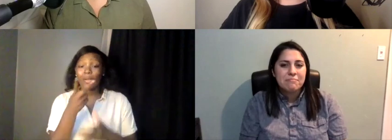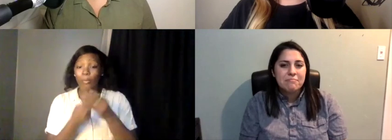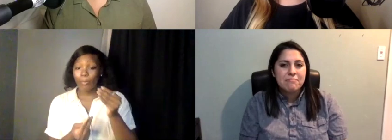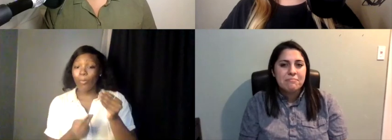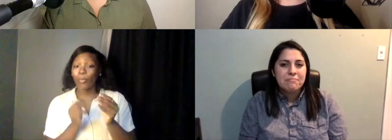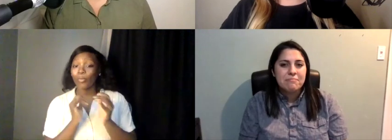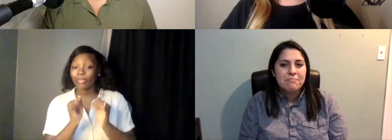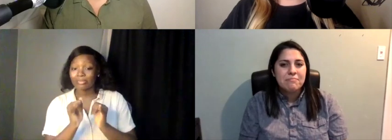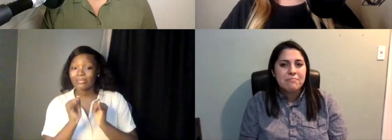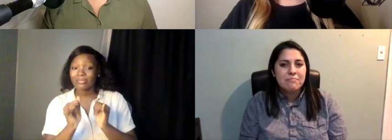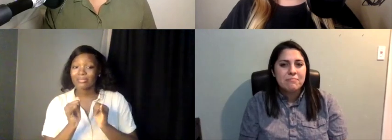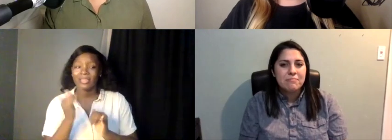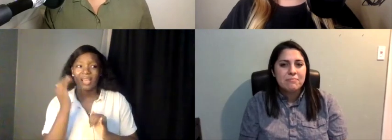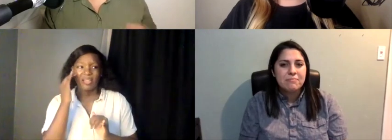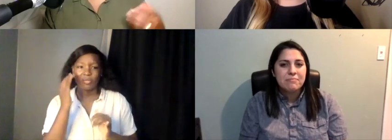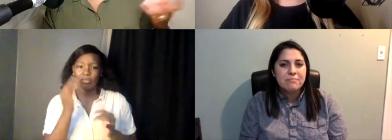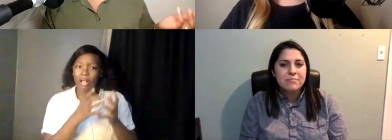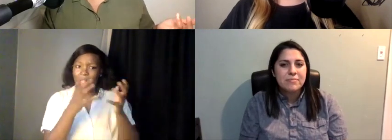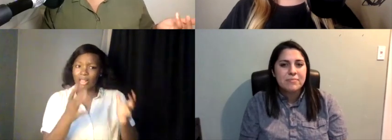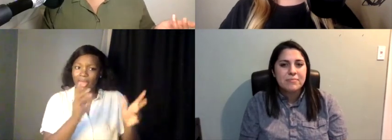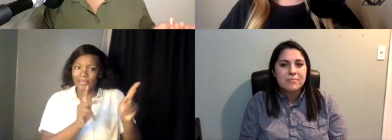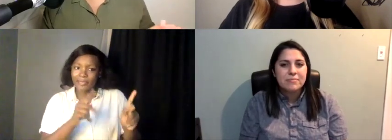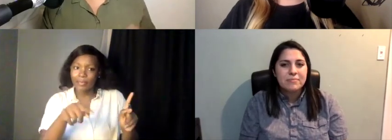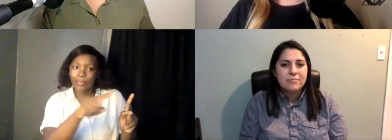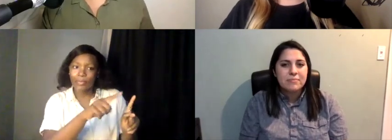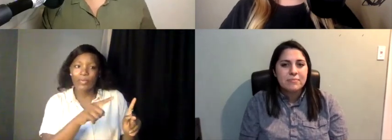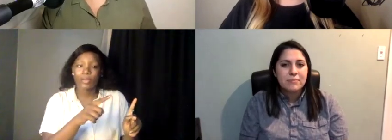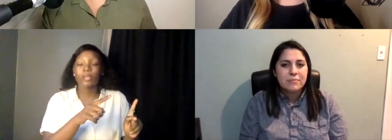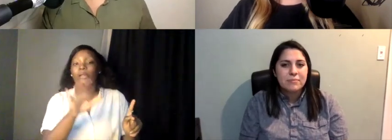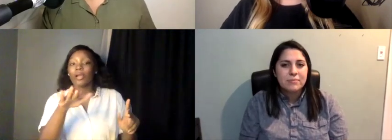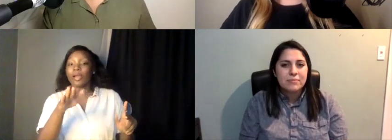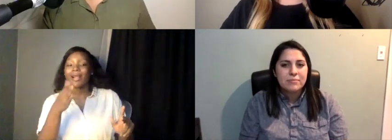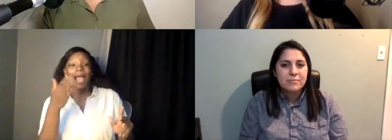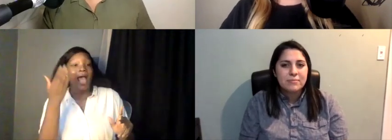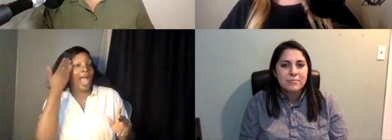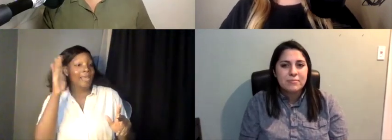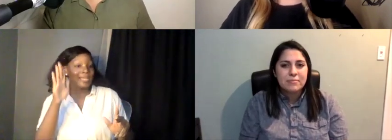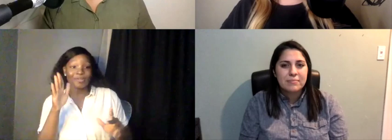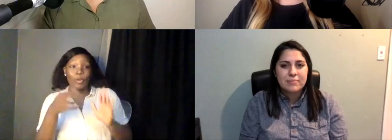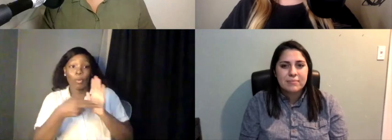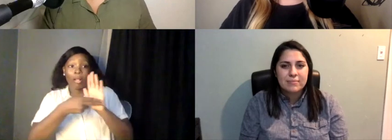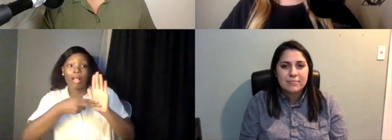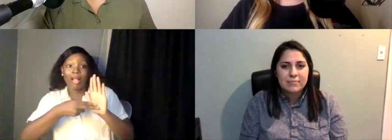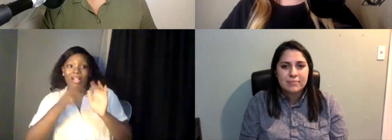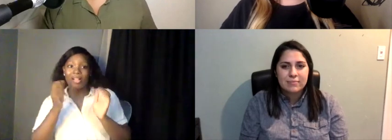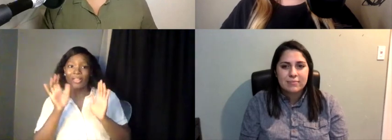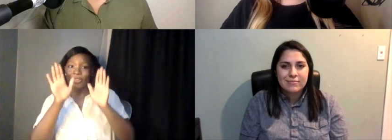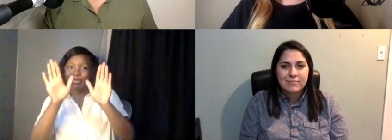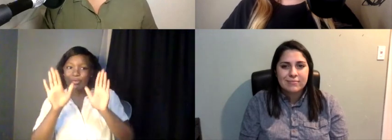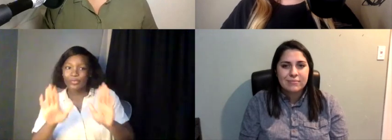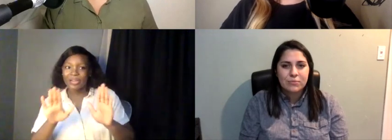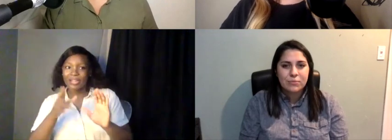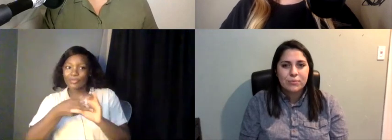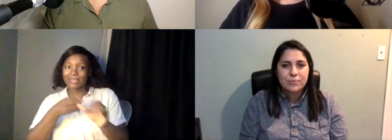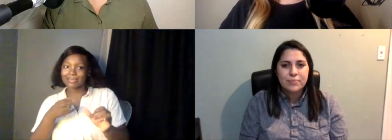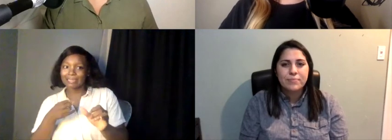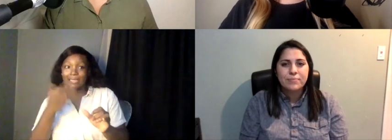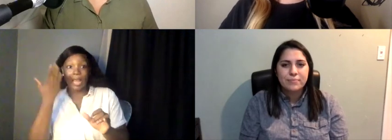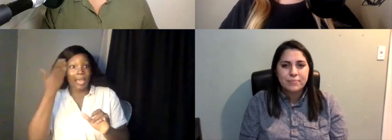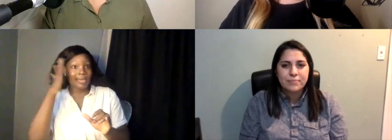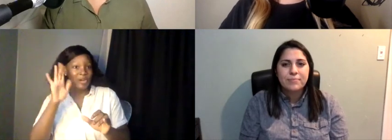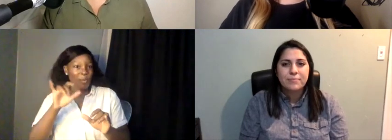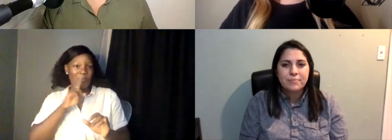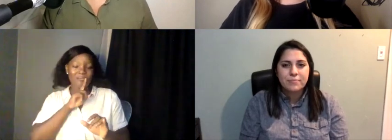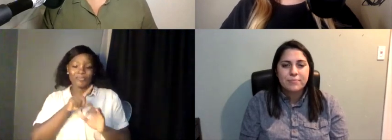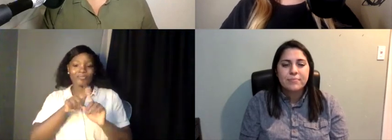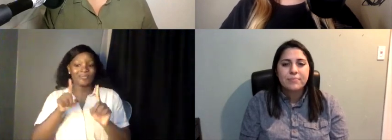people that I didn't even know it was being called something like the Great Resignation. That's super true. It's very, very fitting. Because I do know